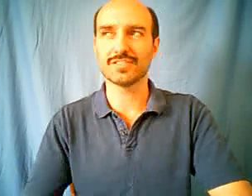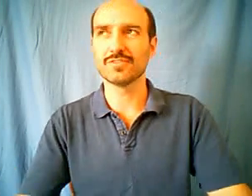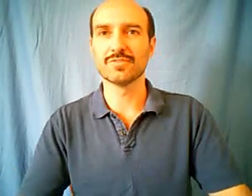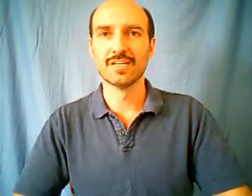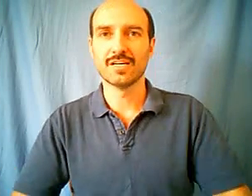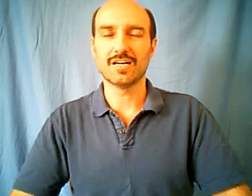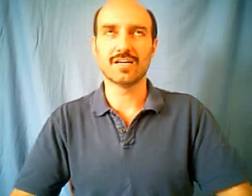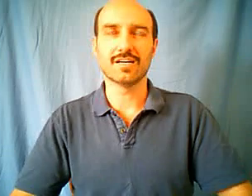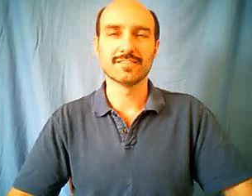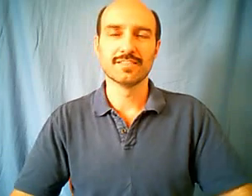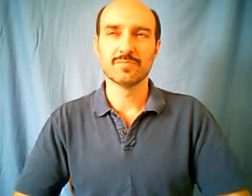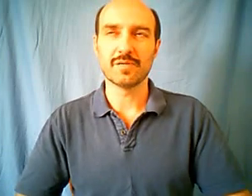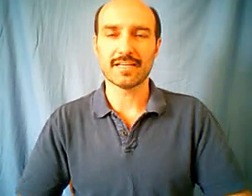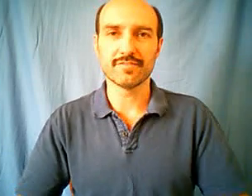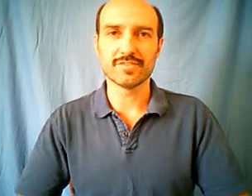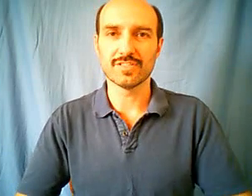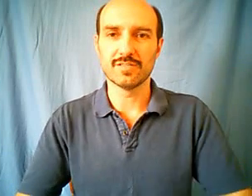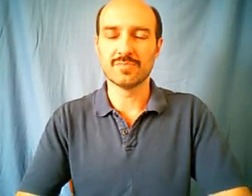you. Maybe I can give you some